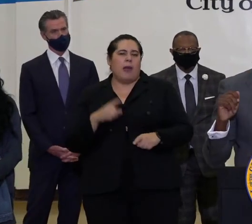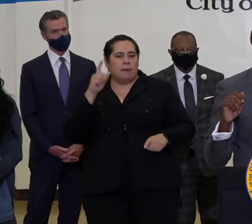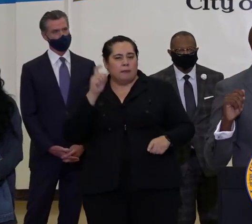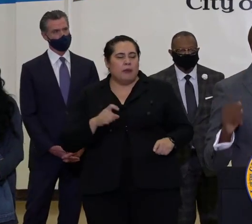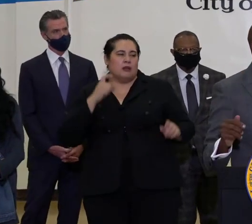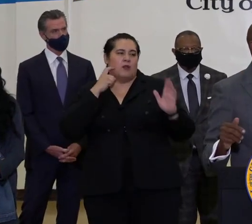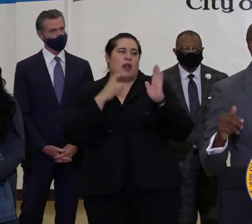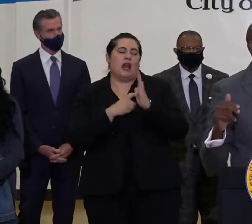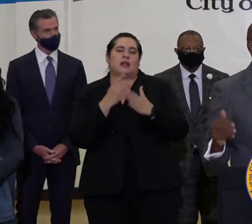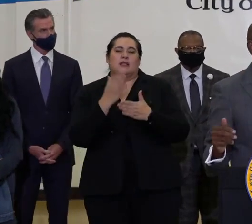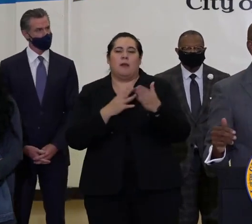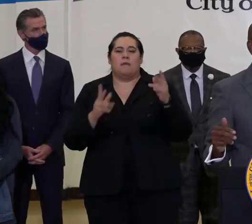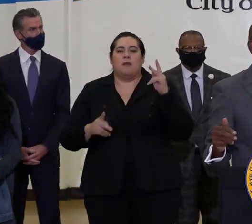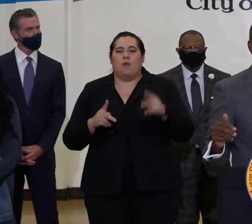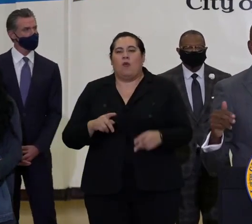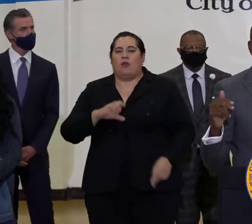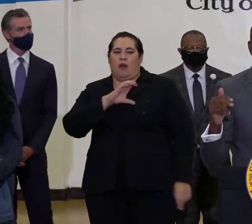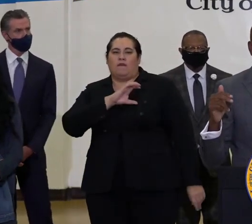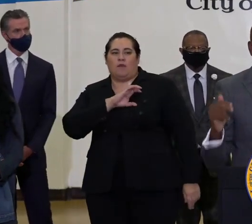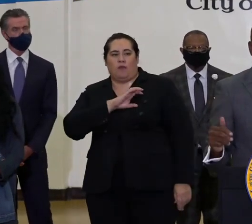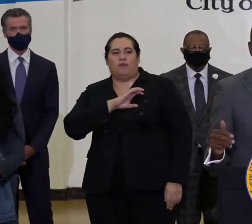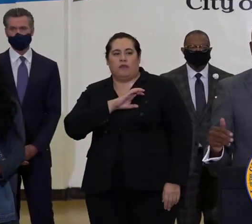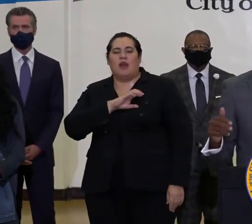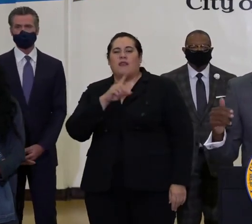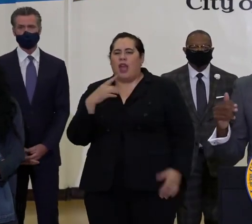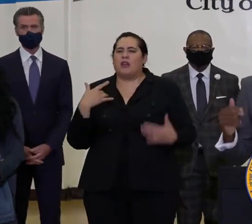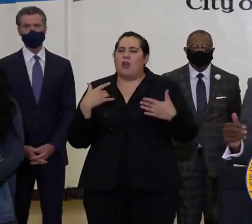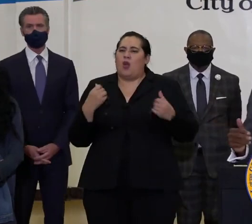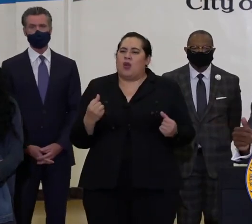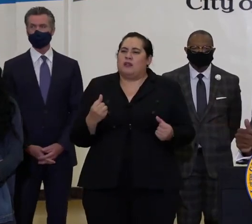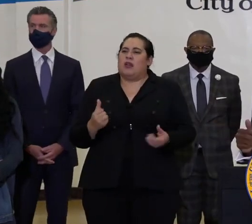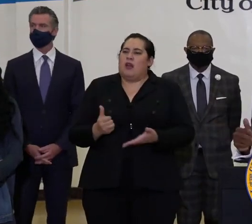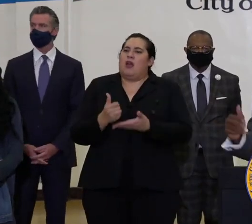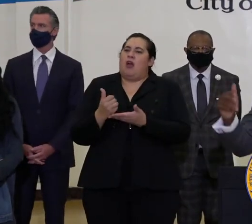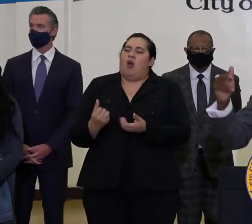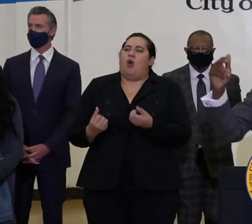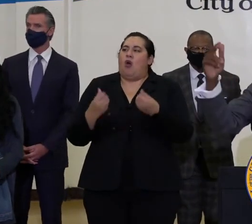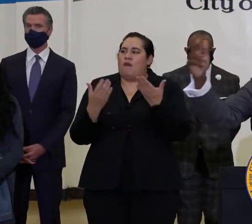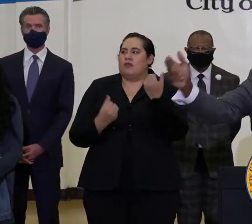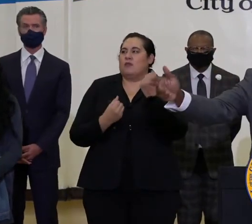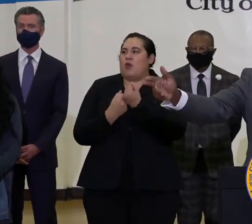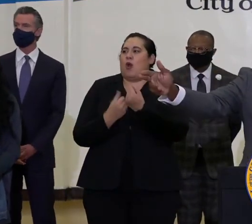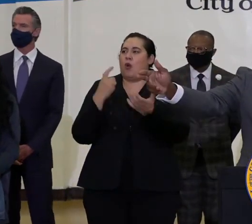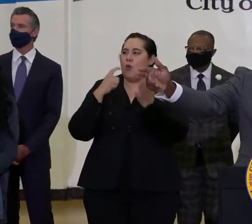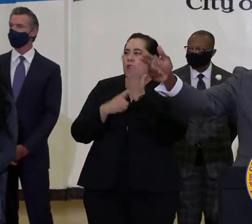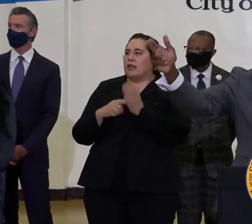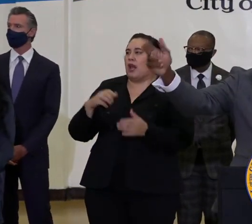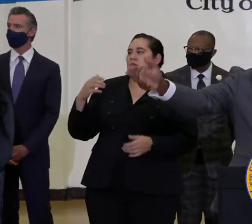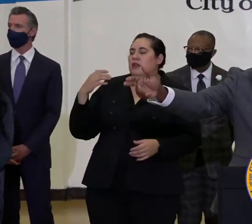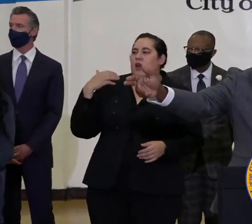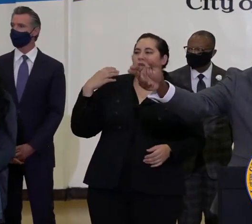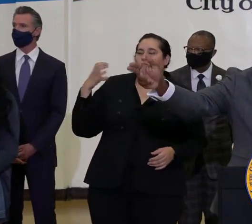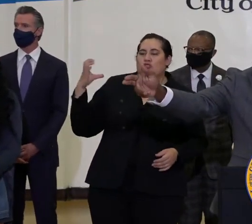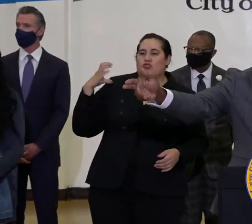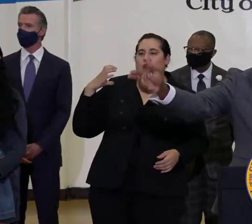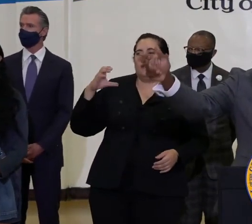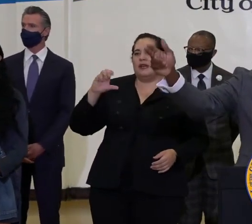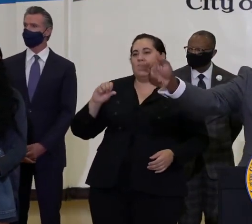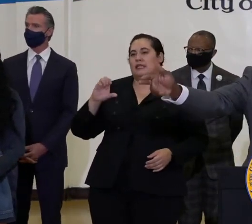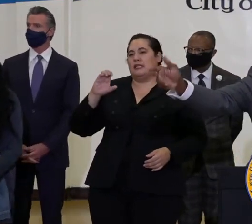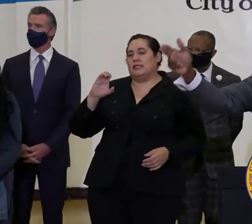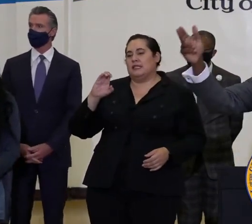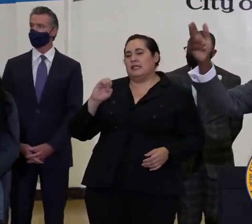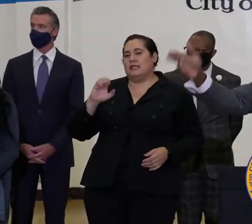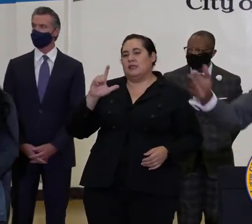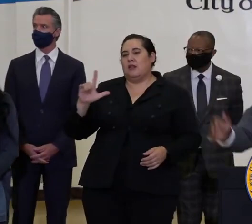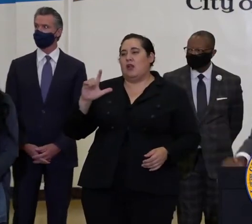recognize some folks in law enforcement who were courageous enough to show their support today. I want to recognize Chief Cecil Rambo, LAX Police